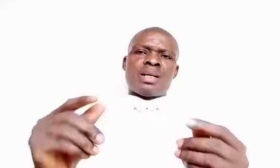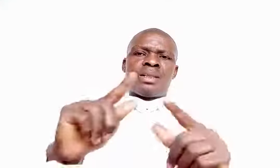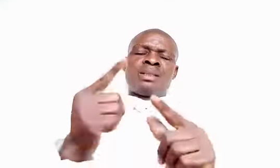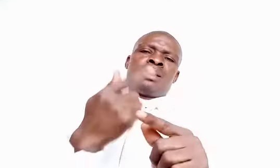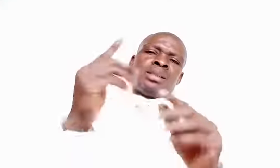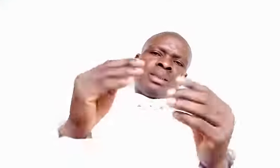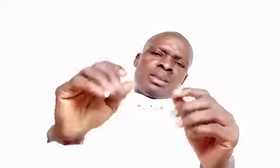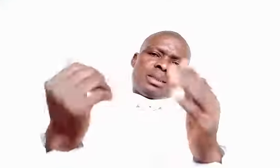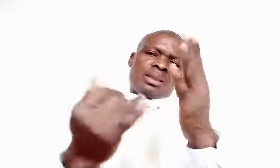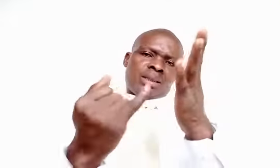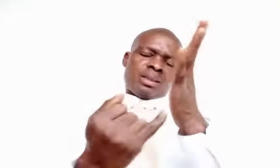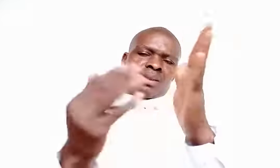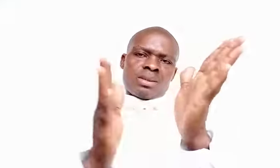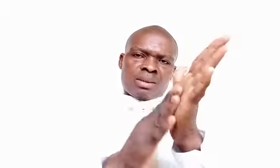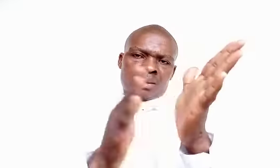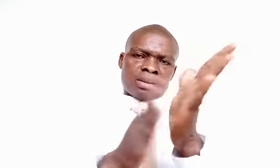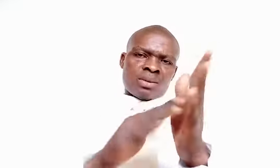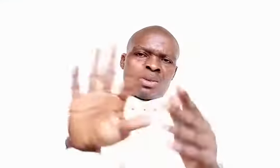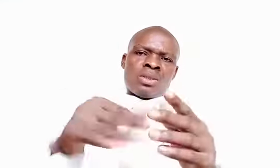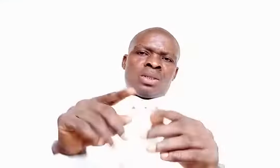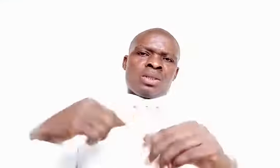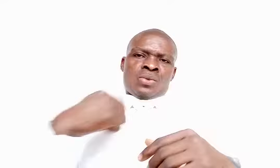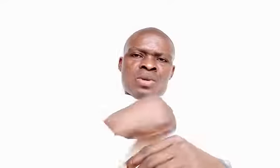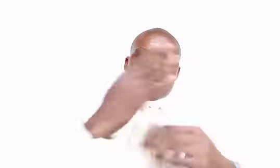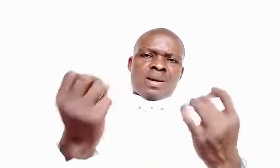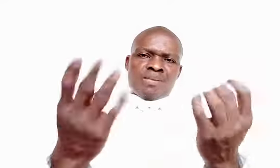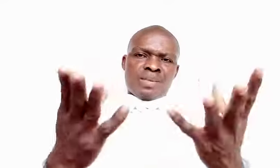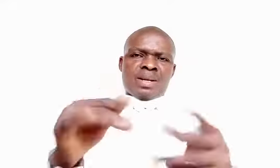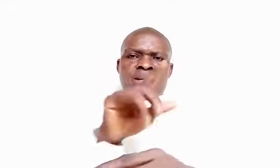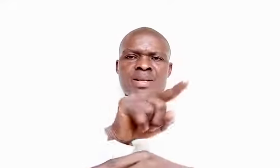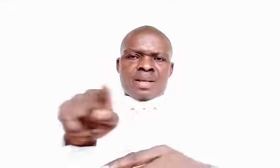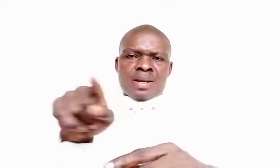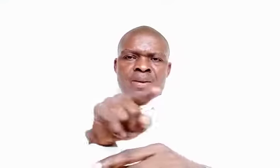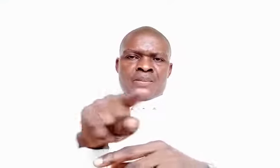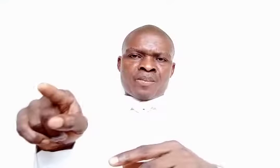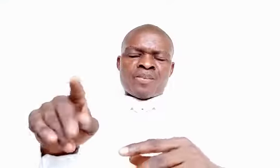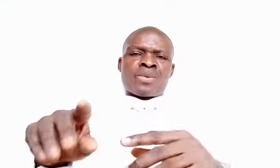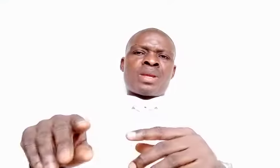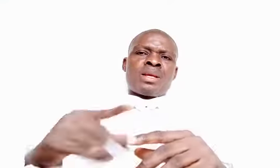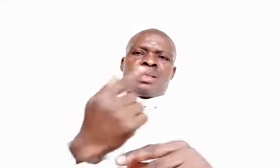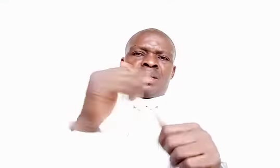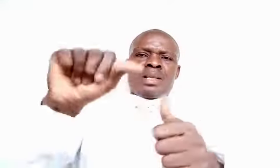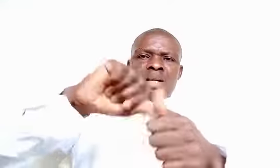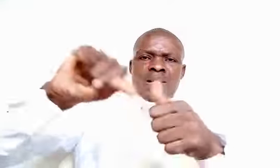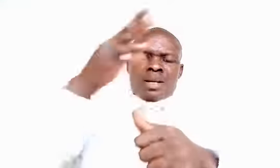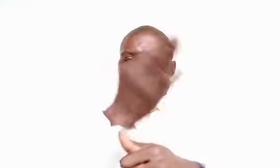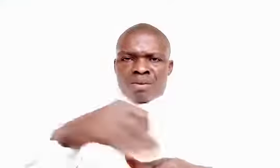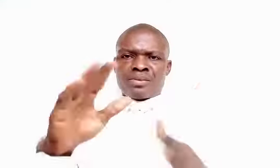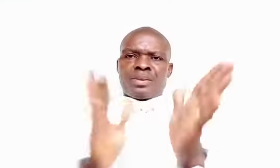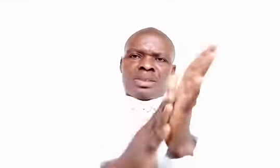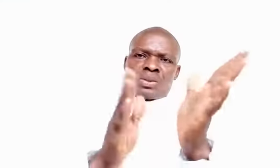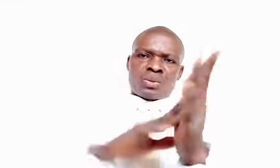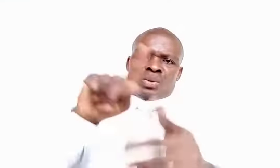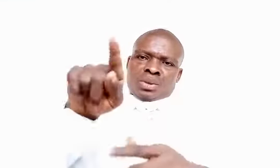added. Then we have a Maryland. That is the location of the school. The comma is also added at the end of